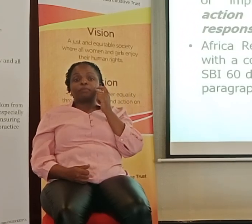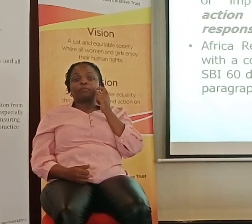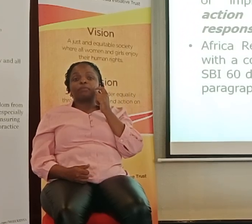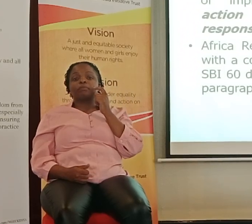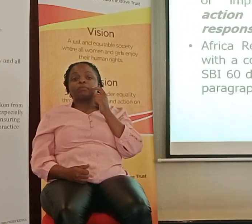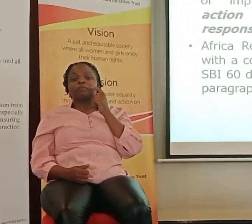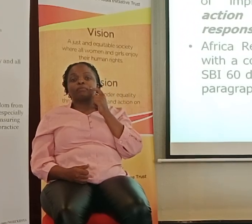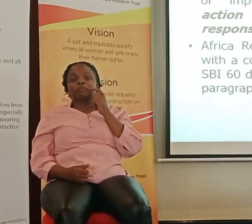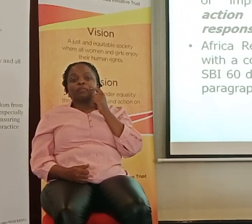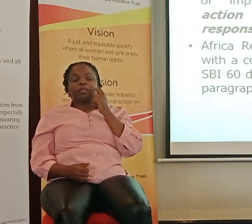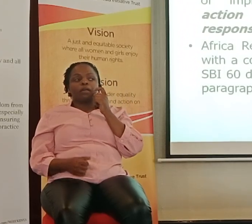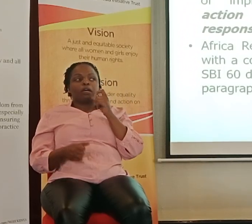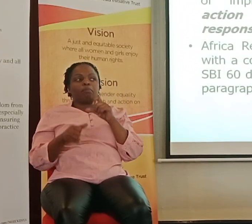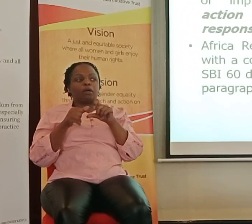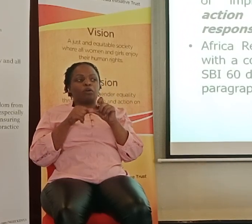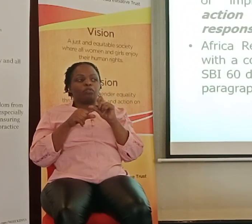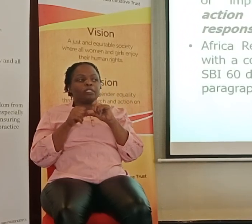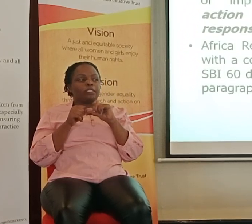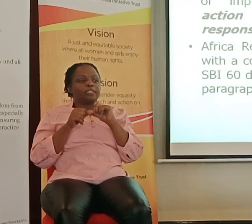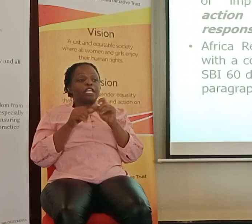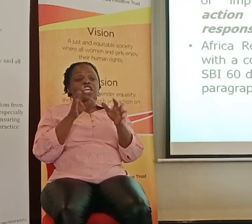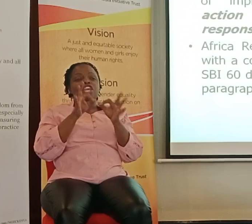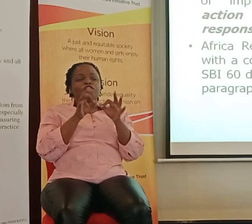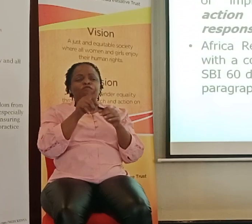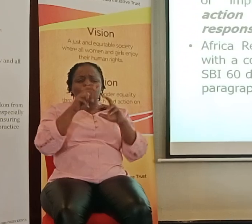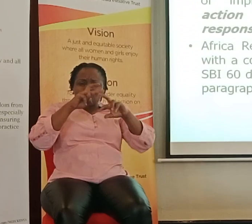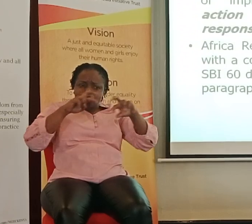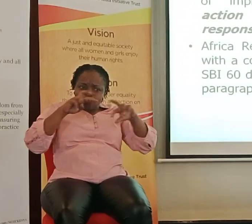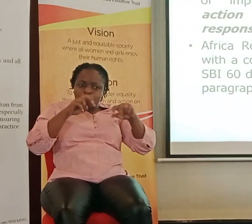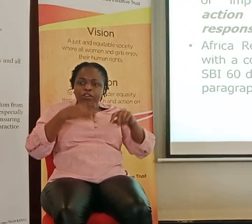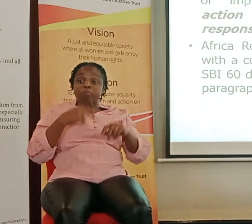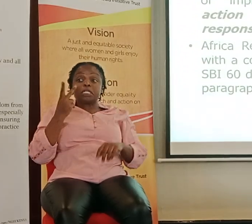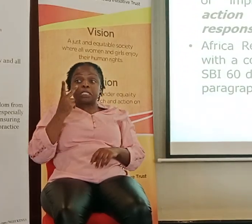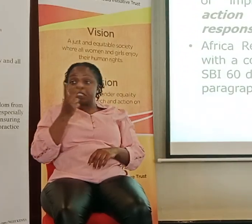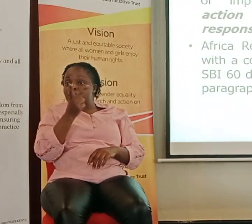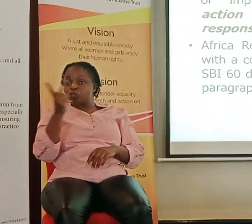Na wenye mko ChatGPT ninawaona.